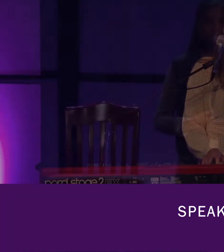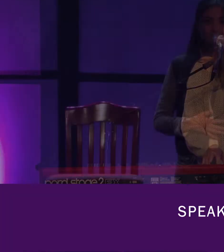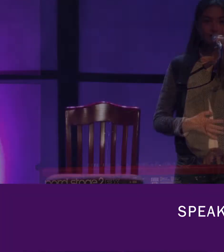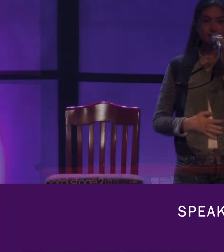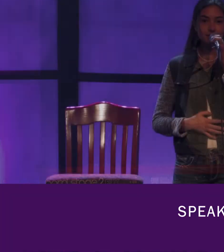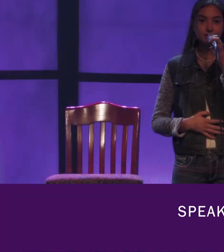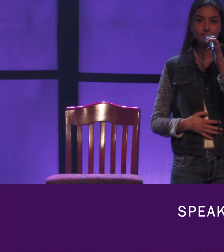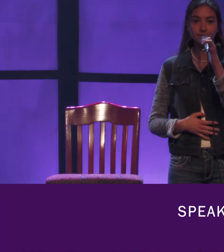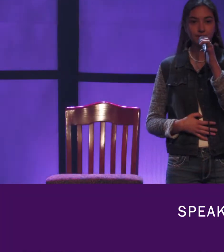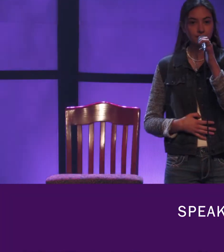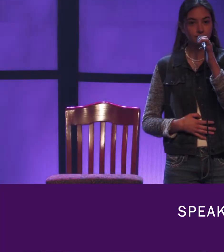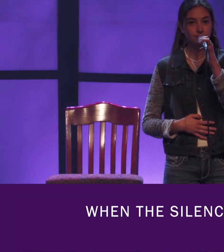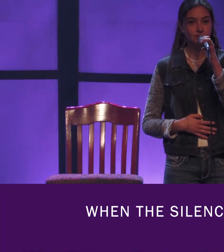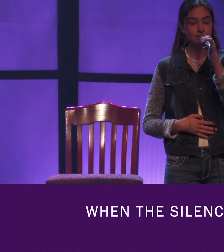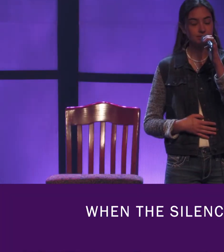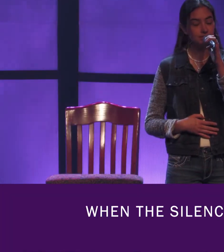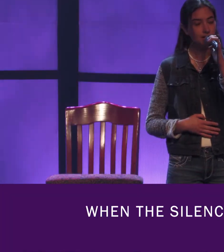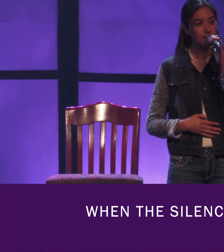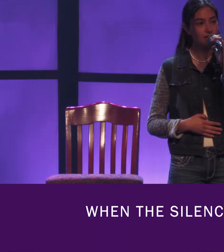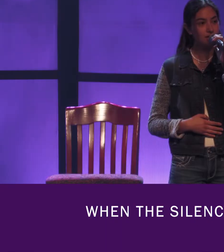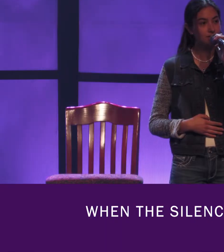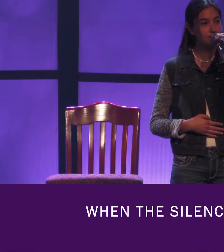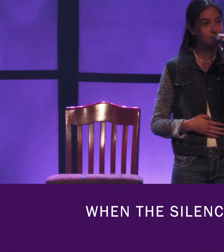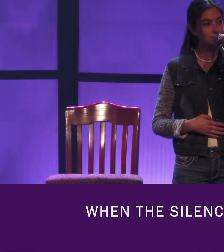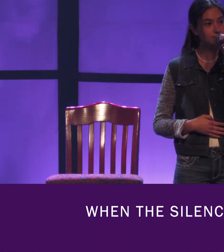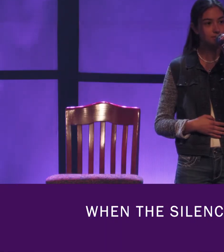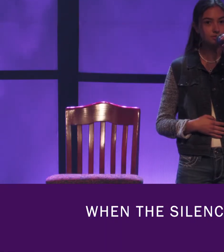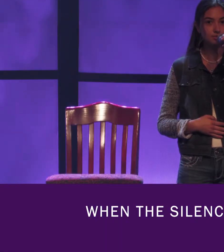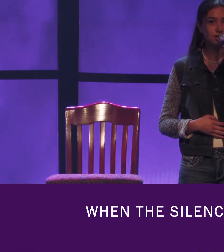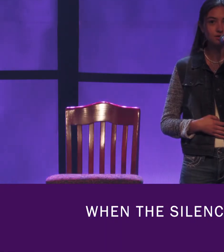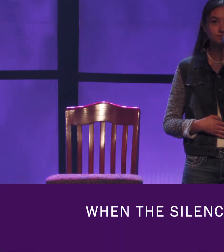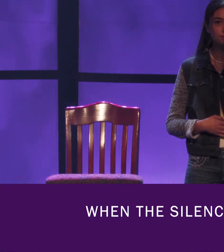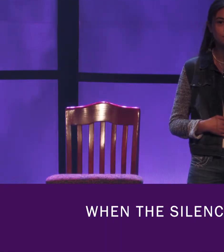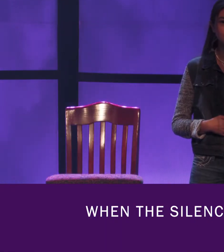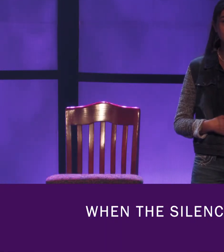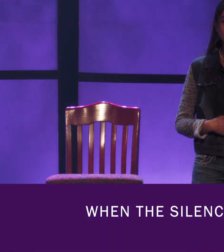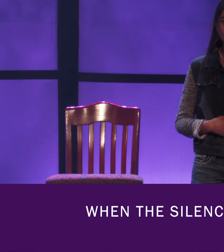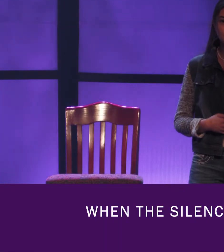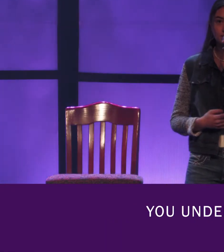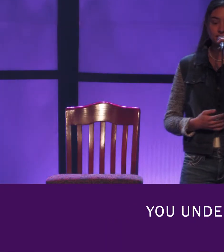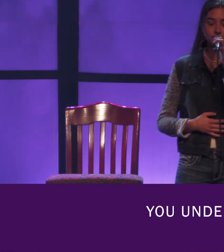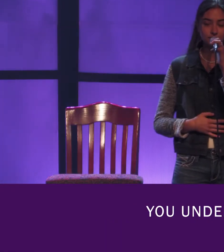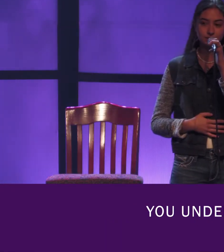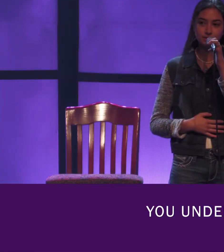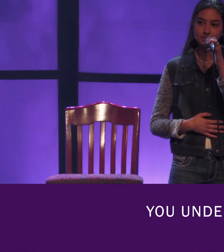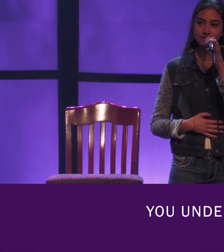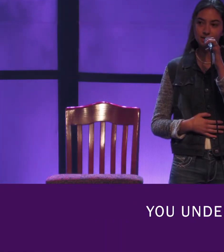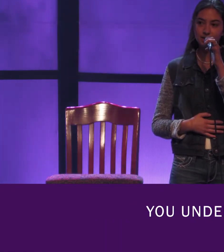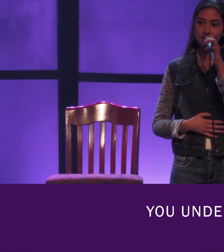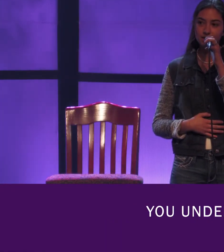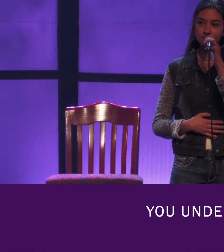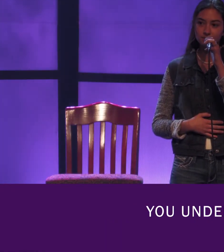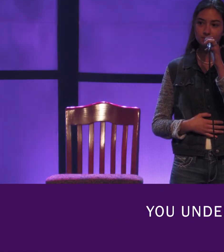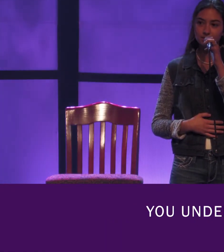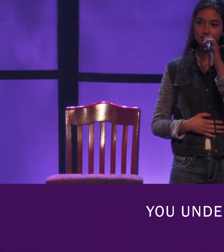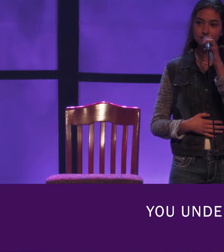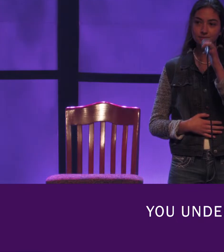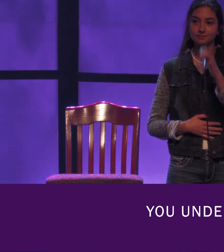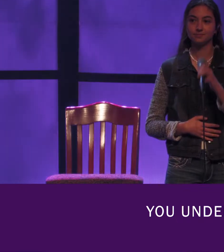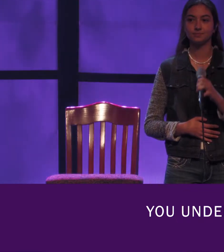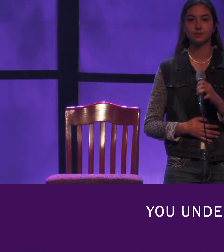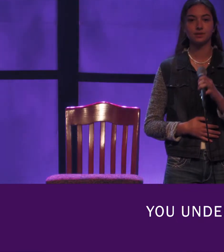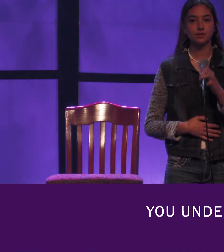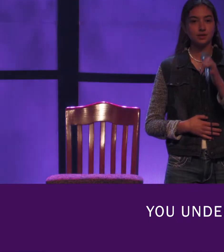Speak to me when the silence stills my voice. You understand